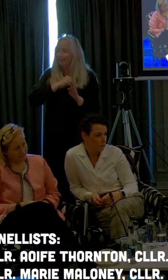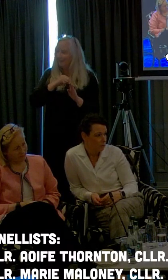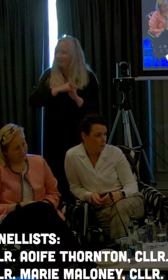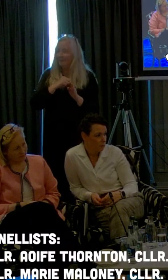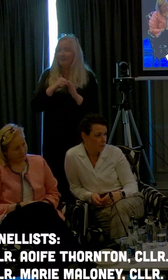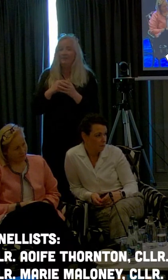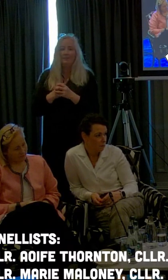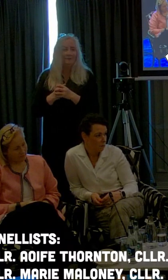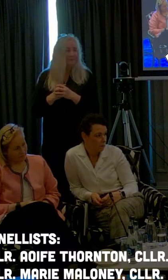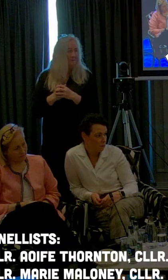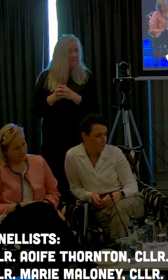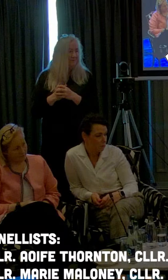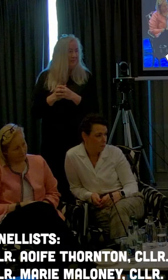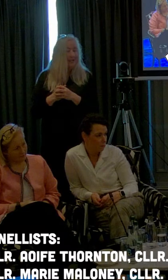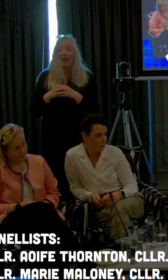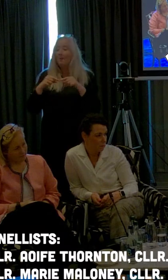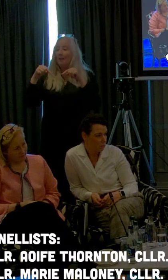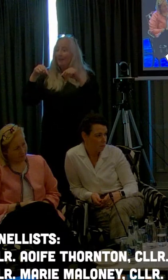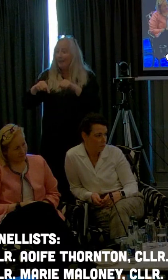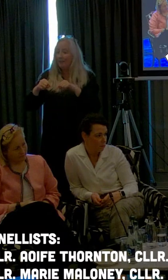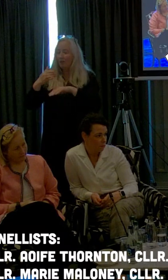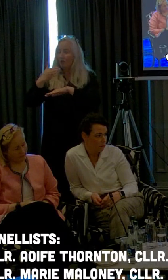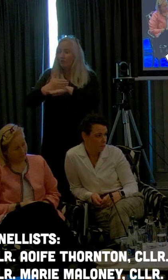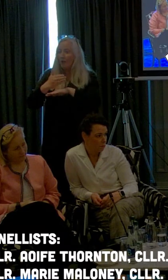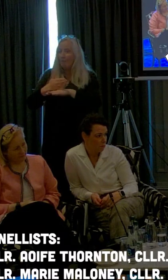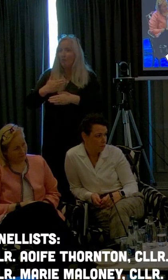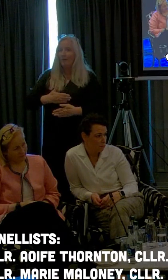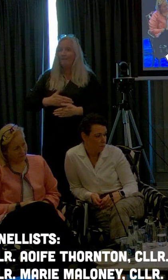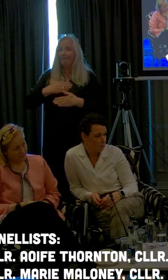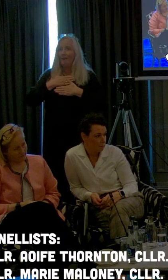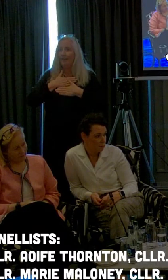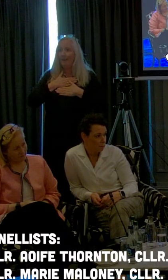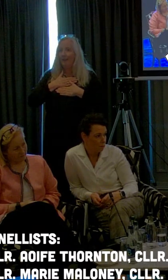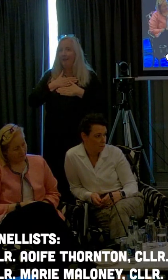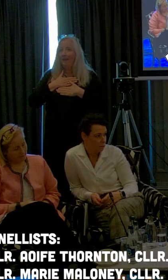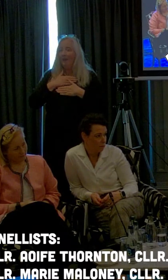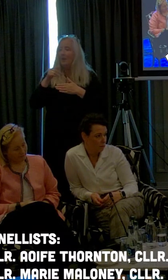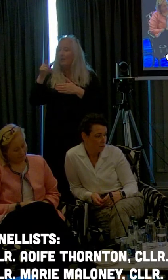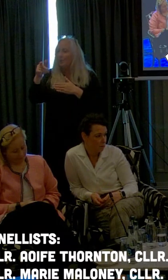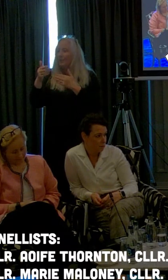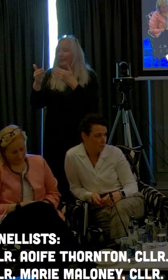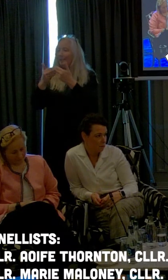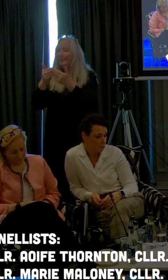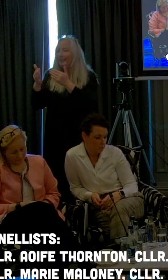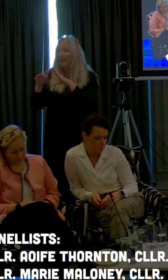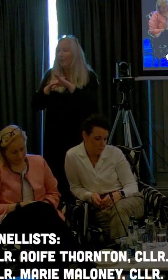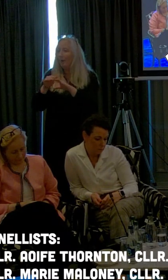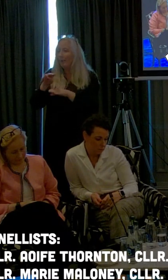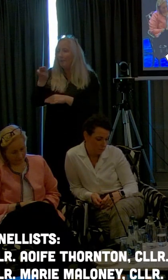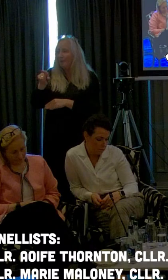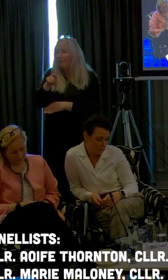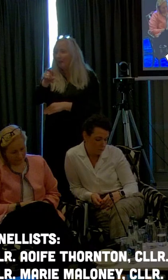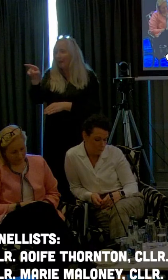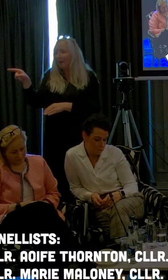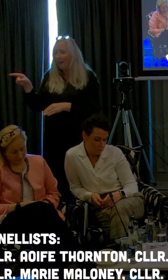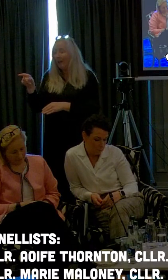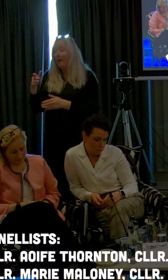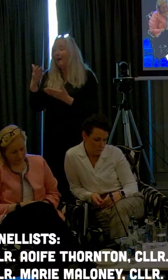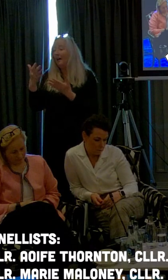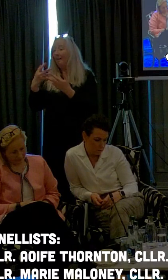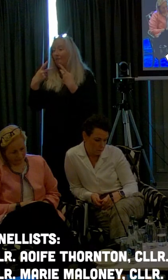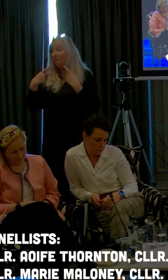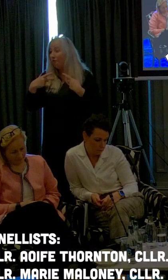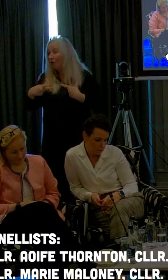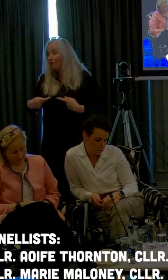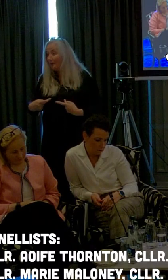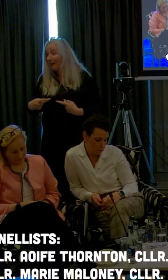it's very emotive, this job. It's you feel you're dealing with people, and sometimes they're at their most vulnerable. They're at